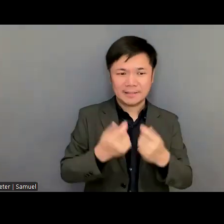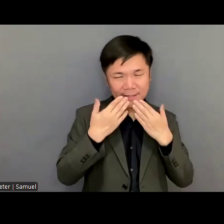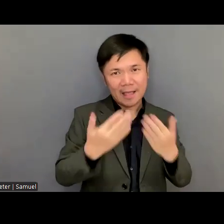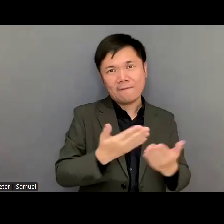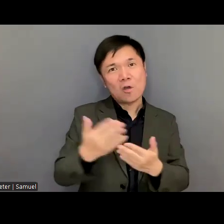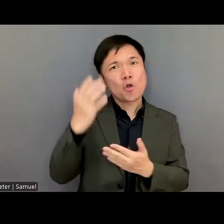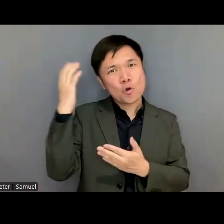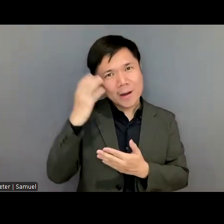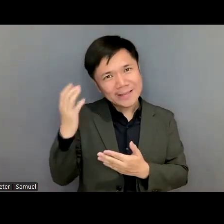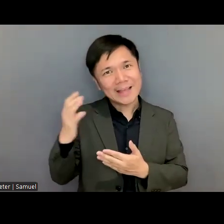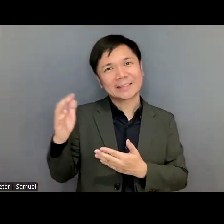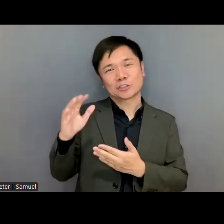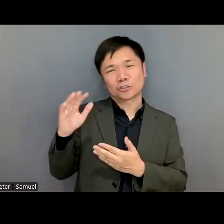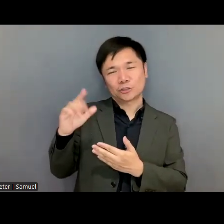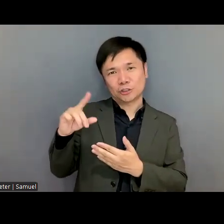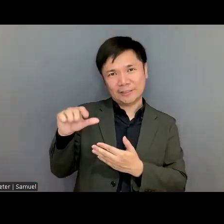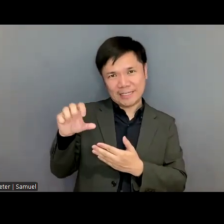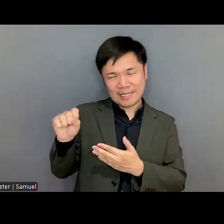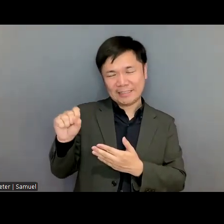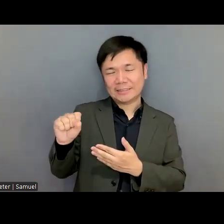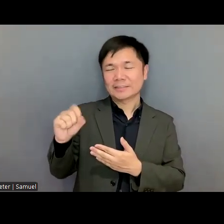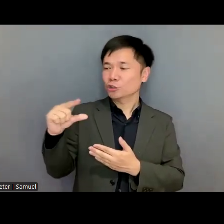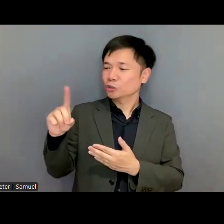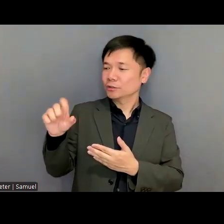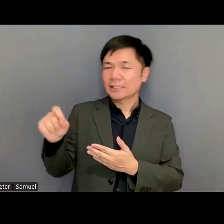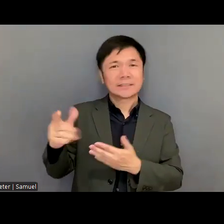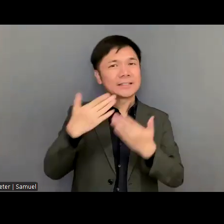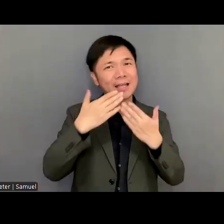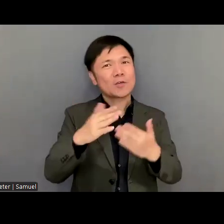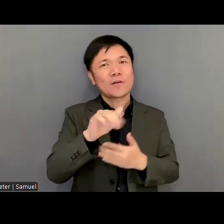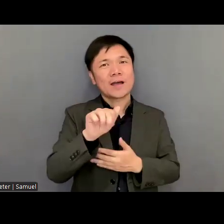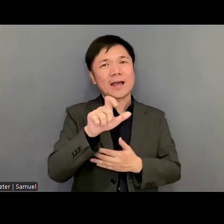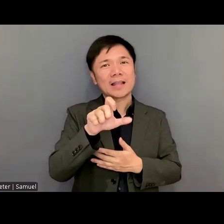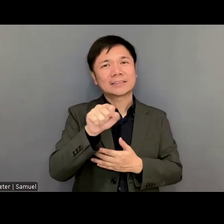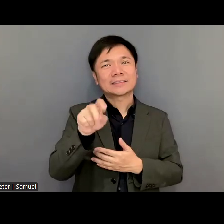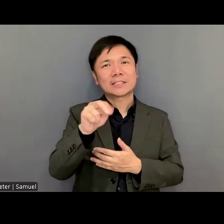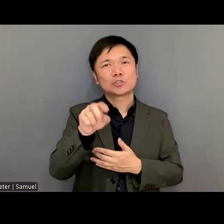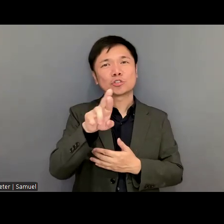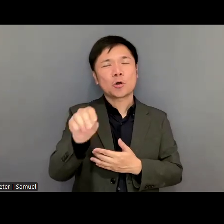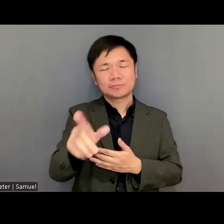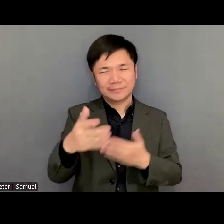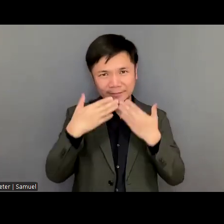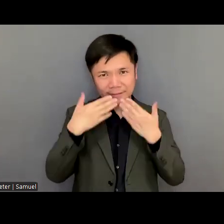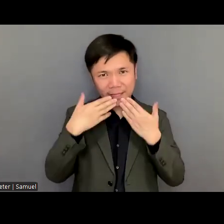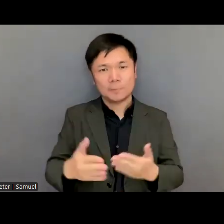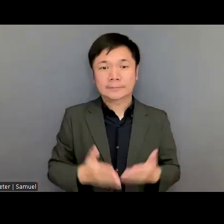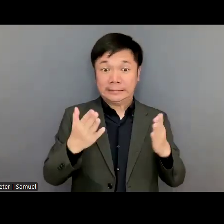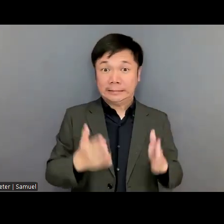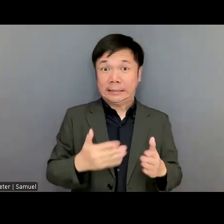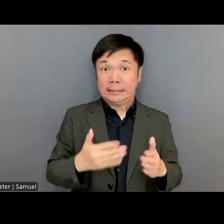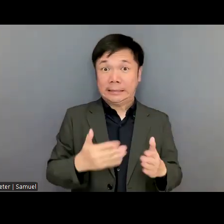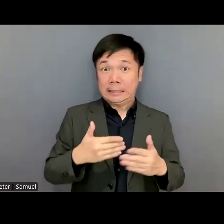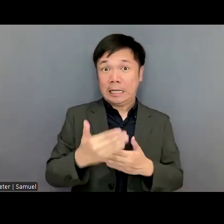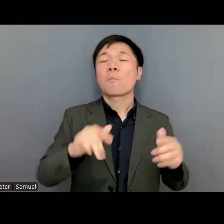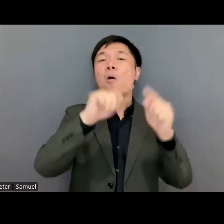the GDS Secretariat, to Chagni for the communications, Alessandro. And just to let you know that we will be also scheduling some webinars